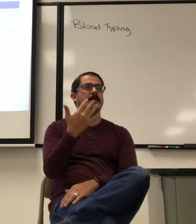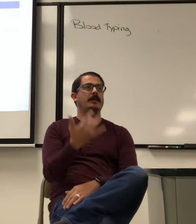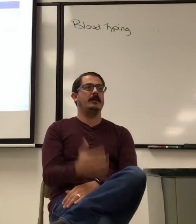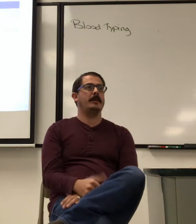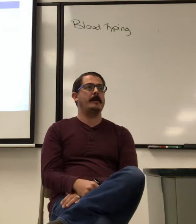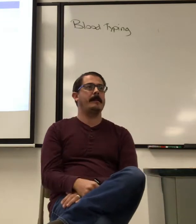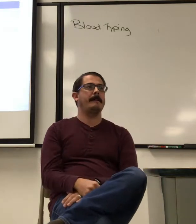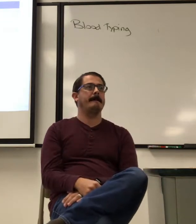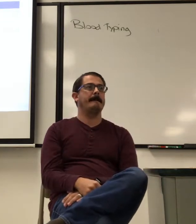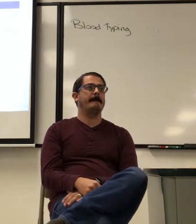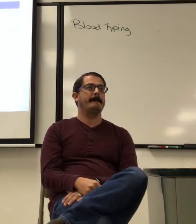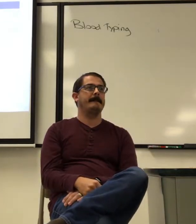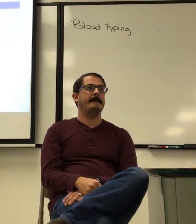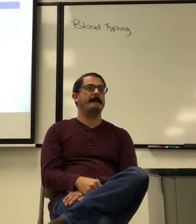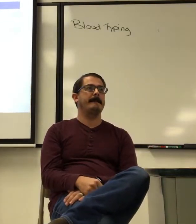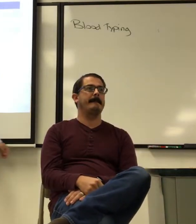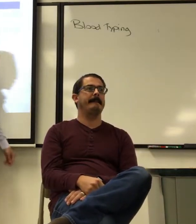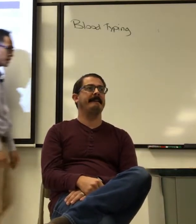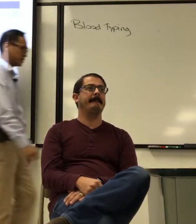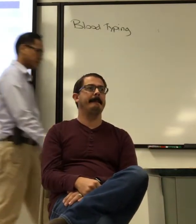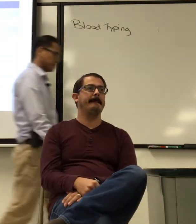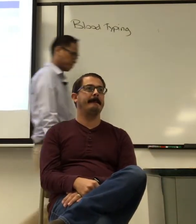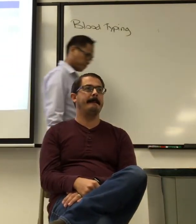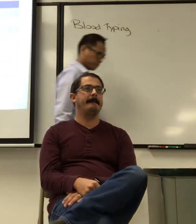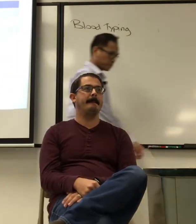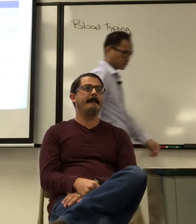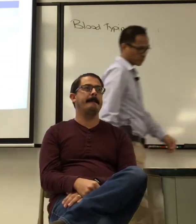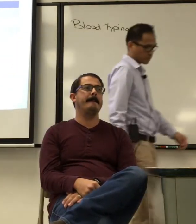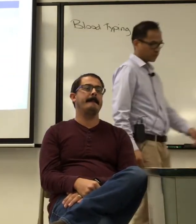when you transfuse patients with different bloods,